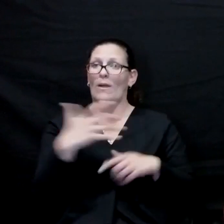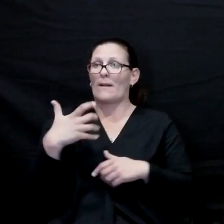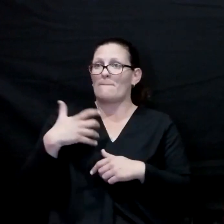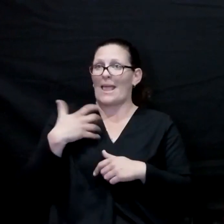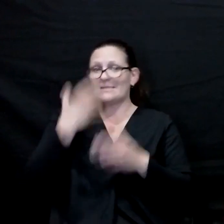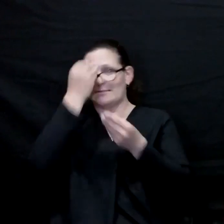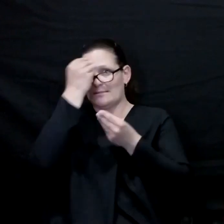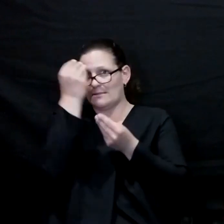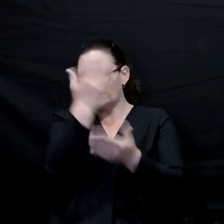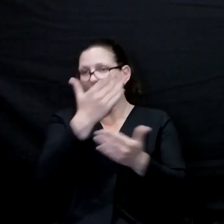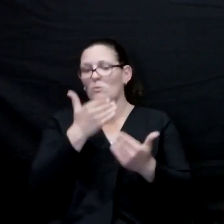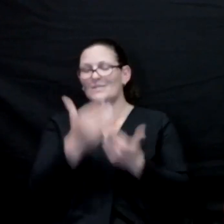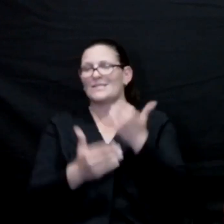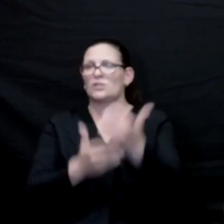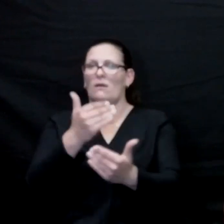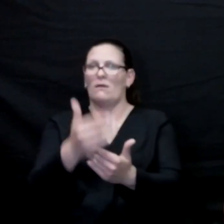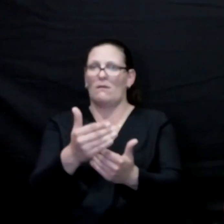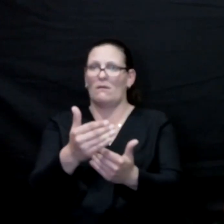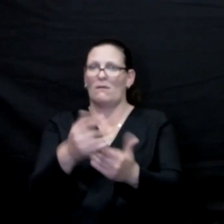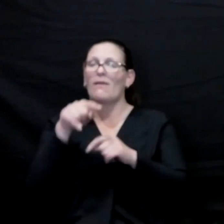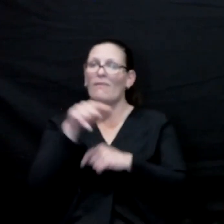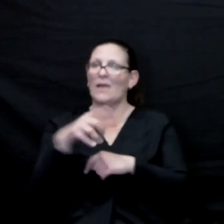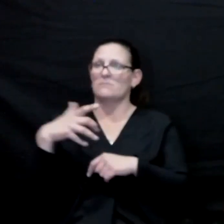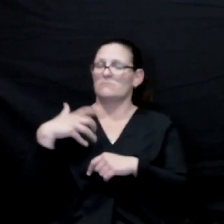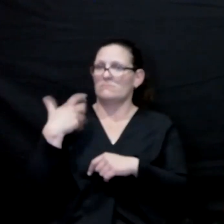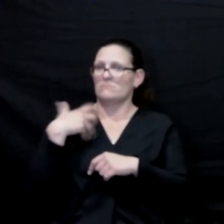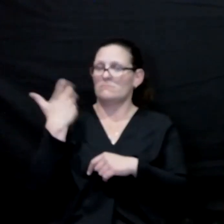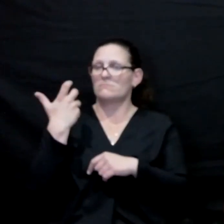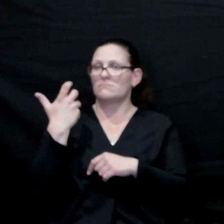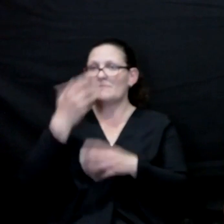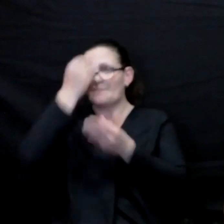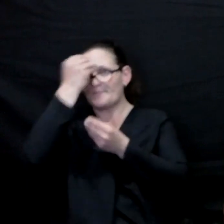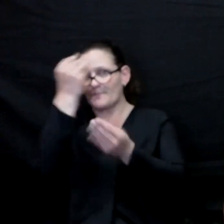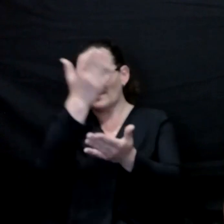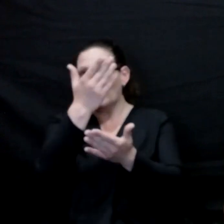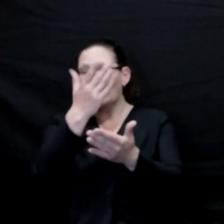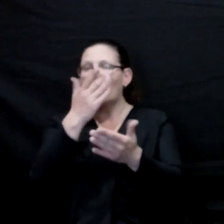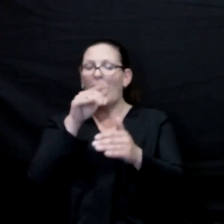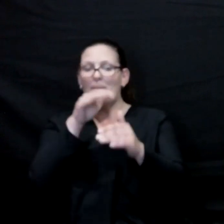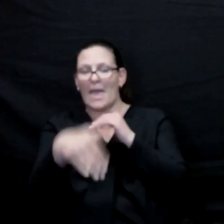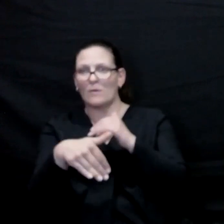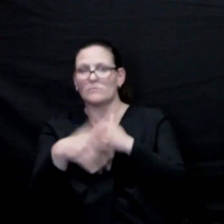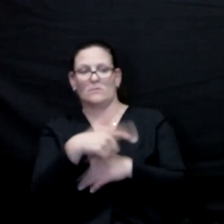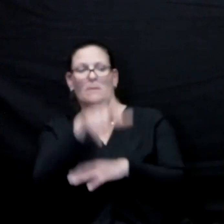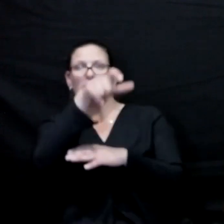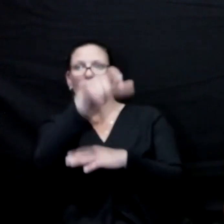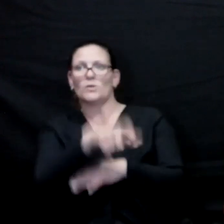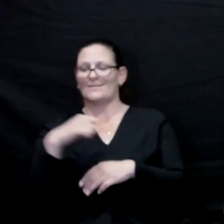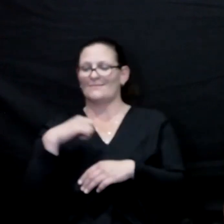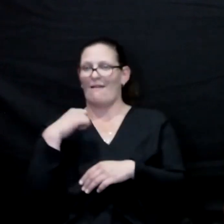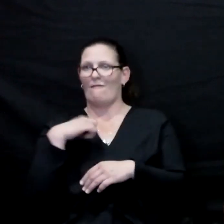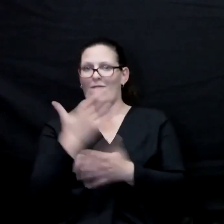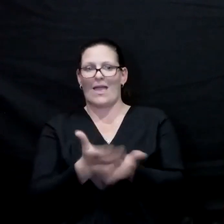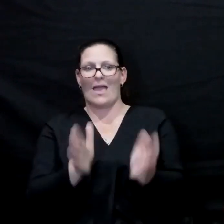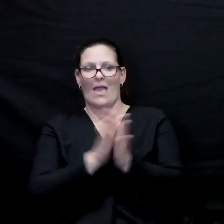is about the way the planner may treat you or might be rude. Totally different